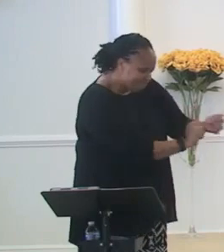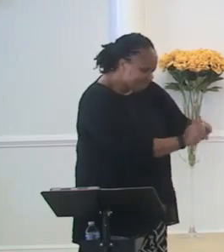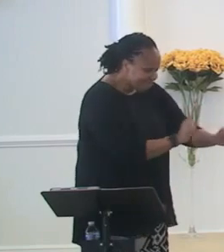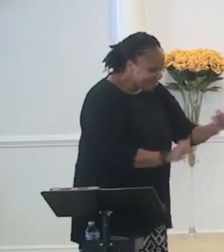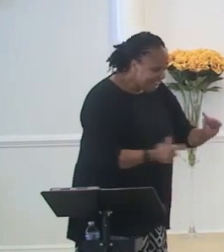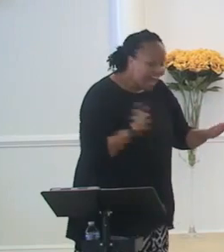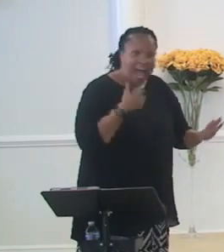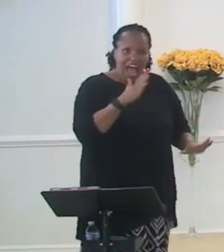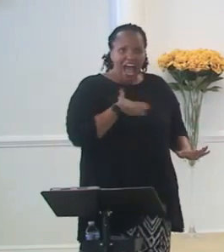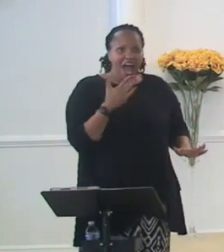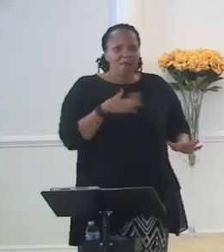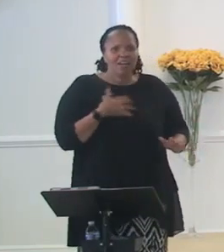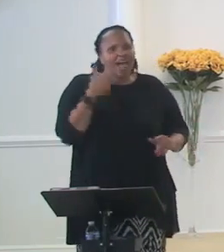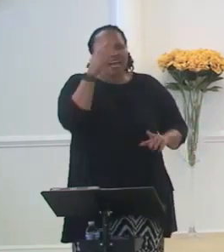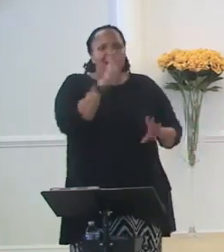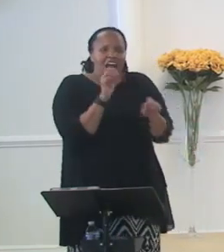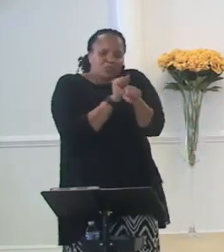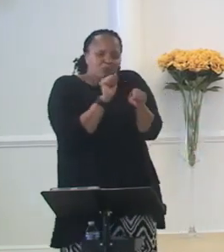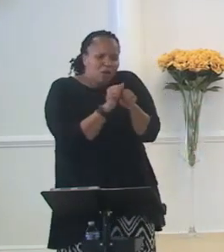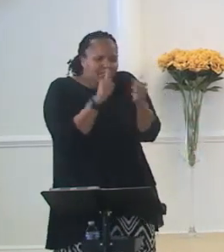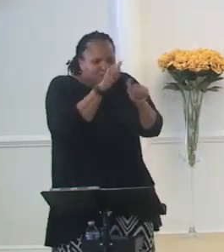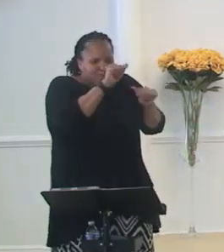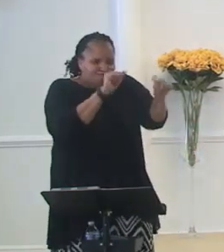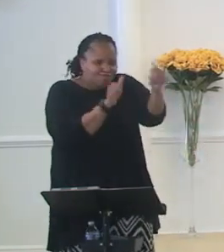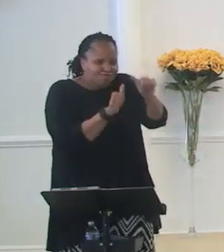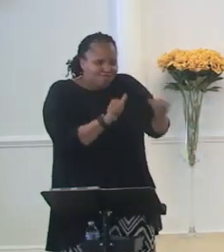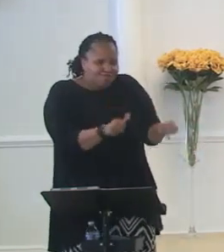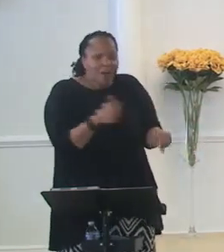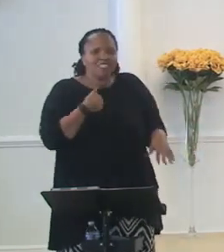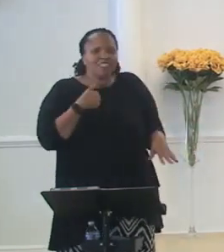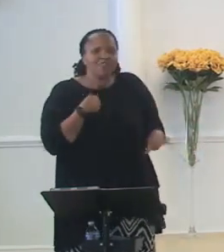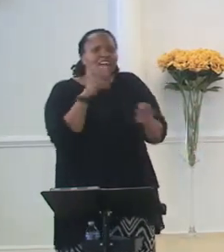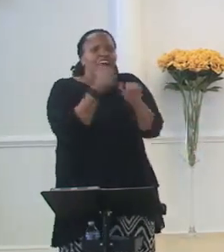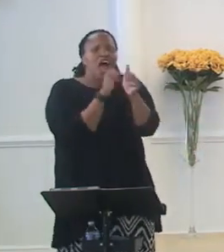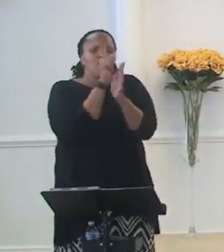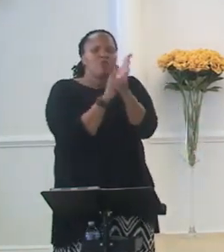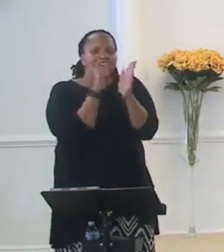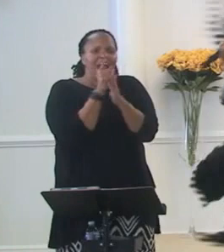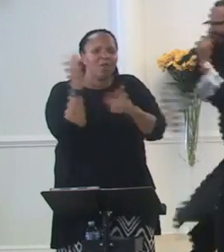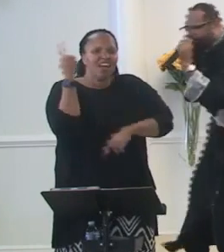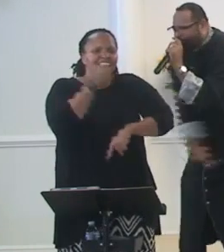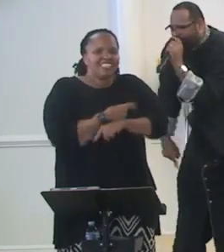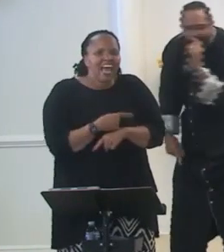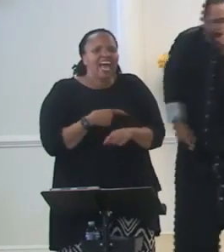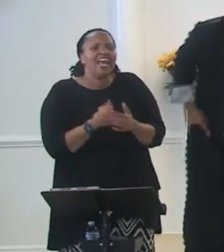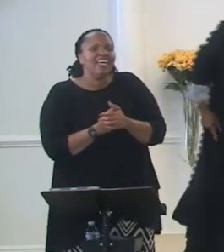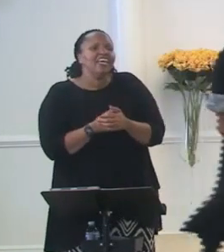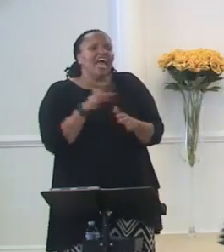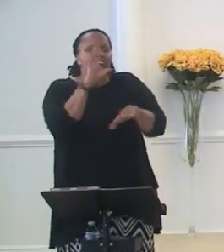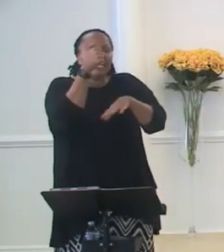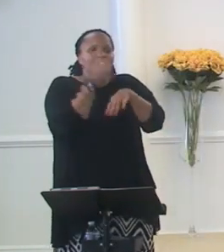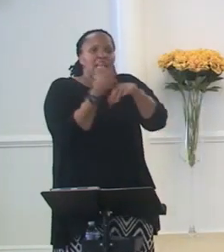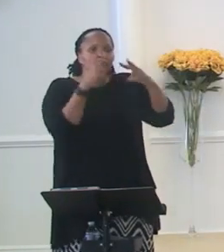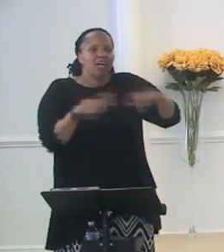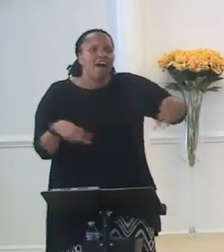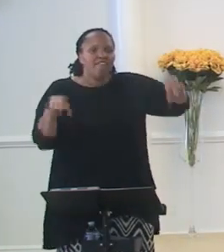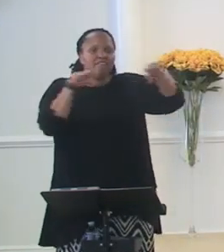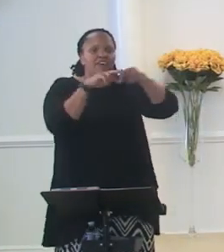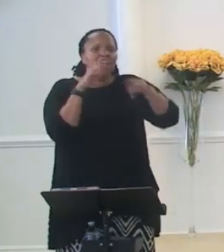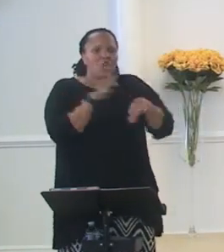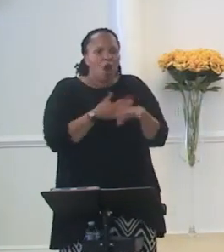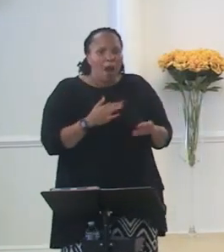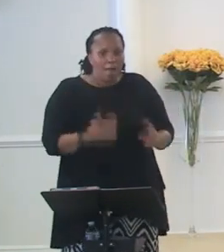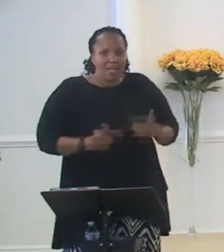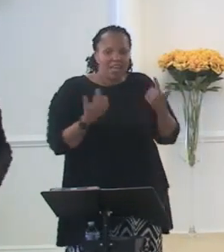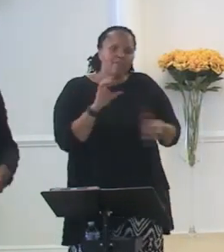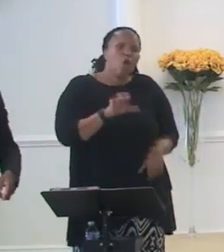glad that God works with me. Every hour of the day, it sets a value on my life. What else did